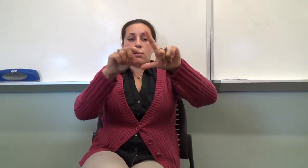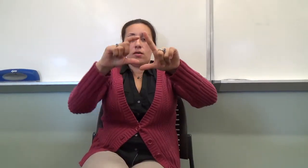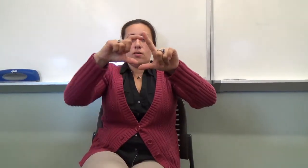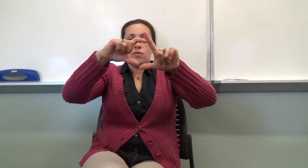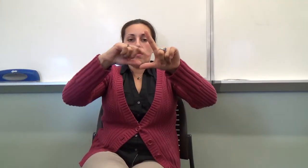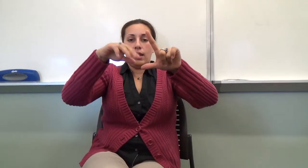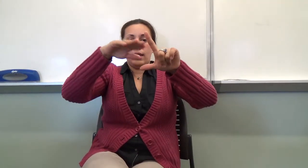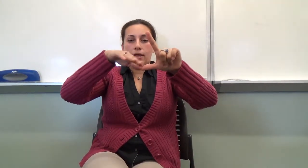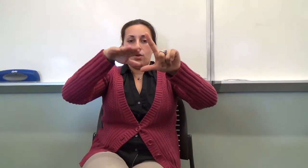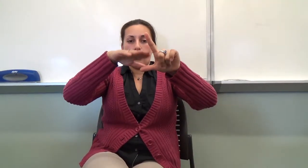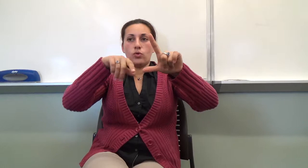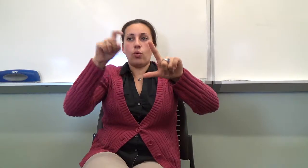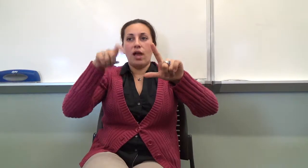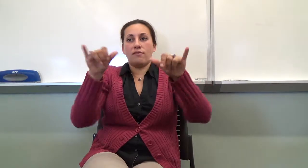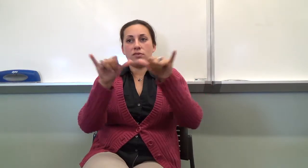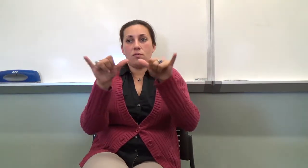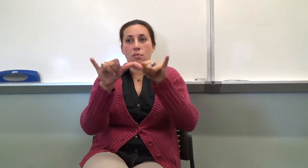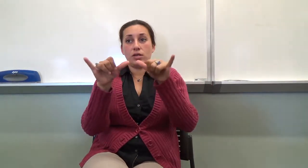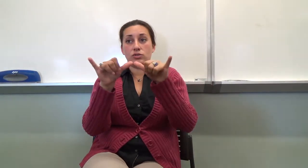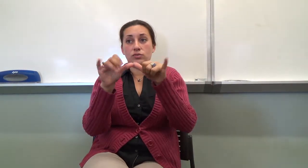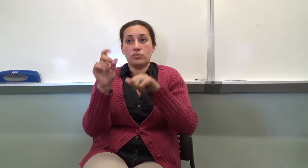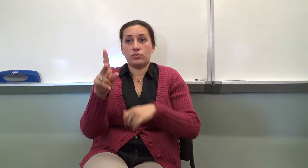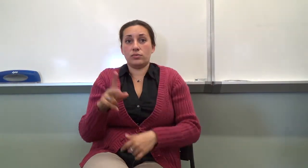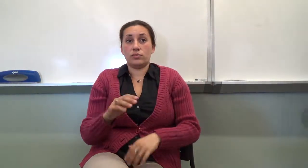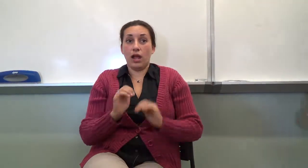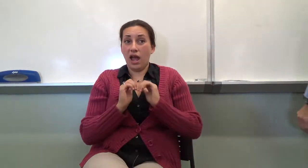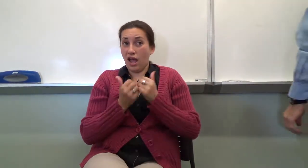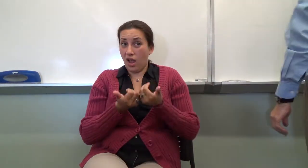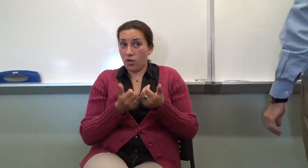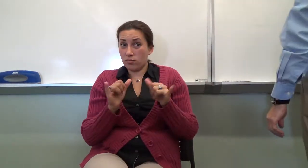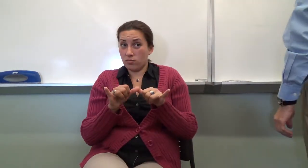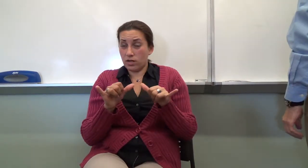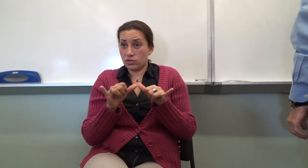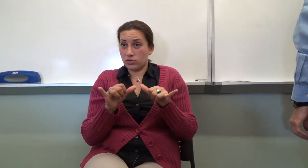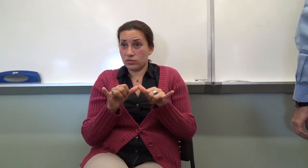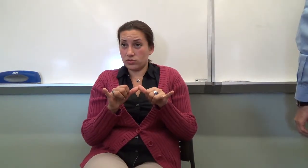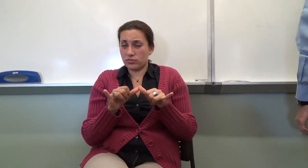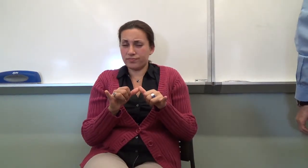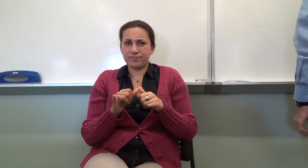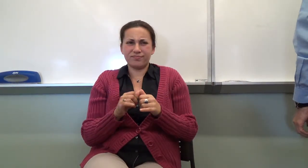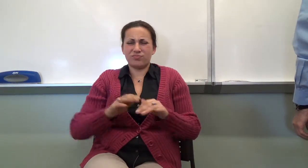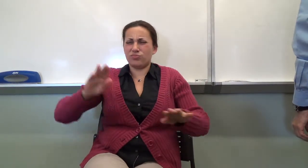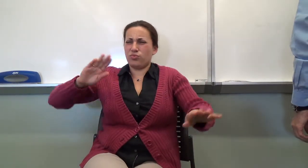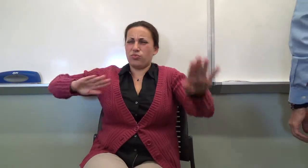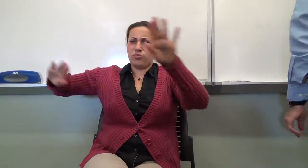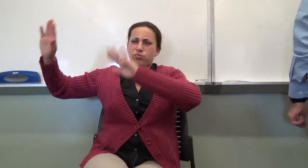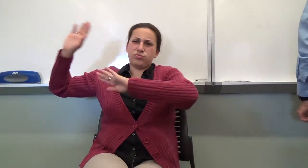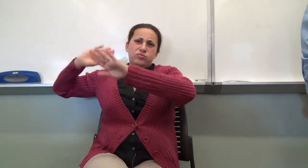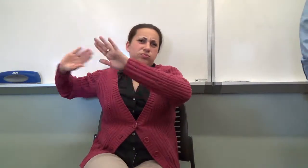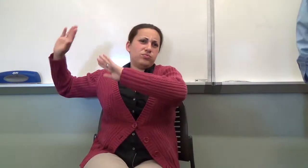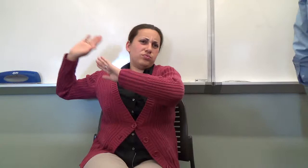that's done goes way back to thousands of years ago. We've talked about a circle several